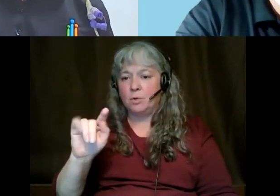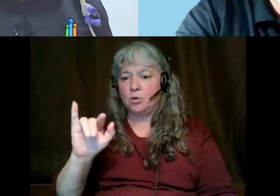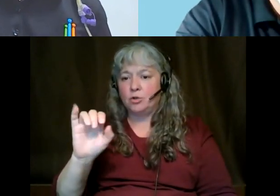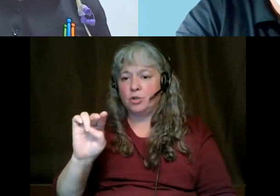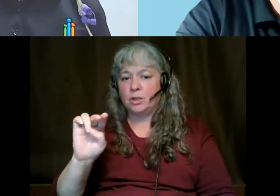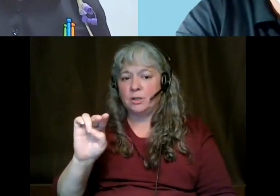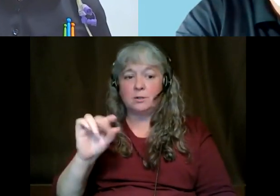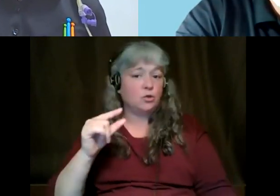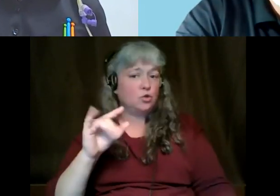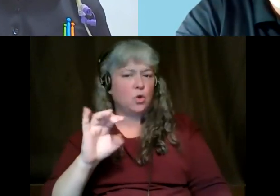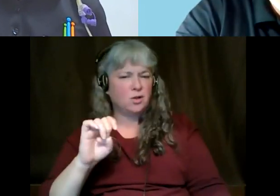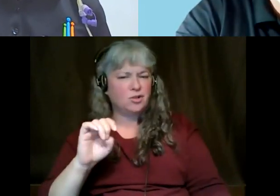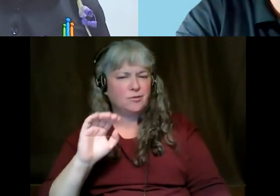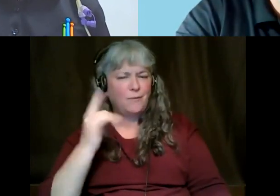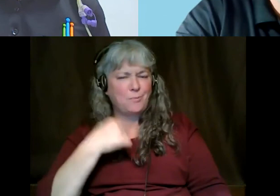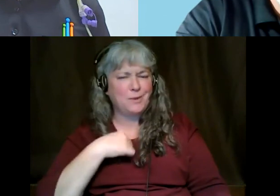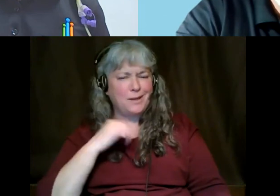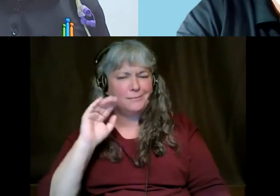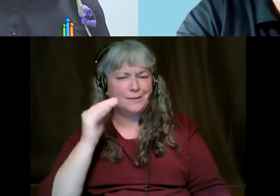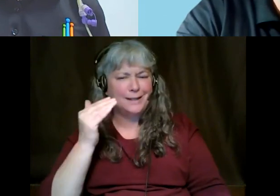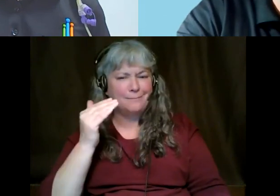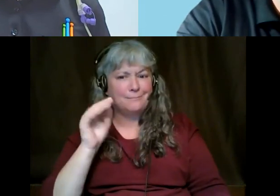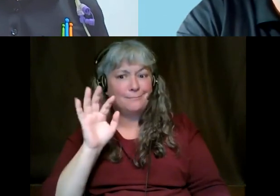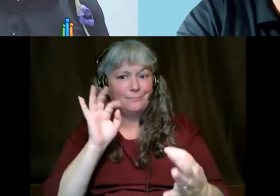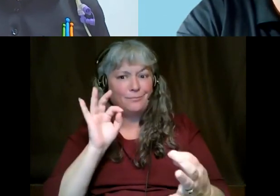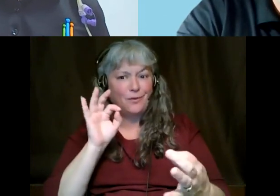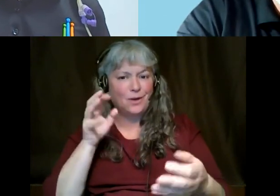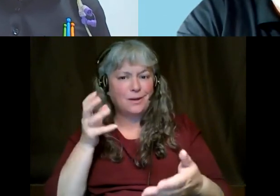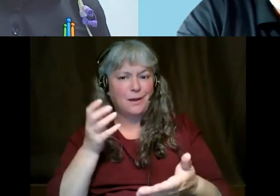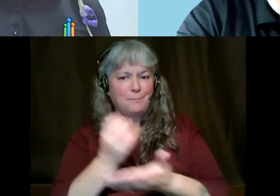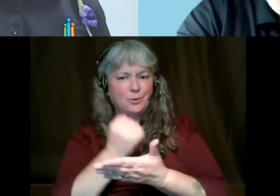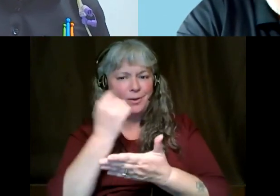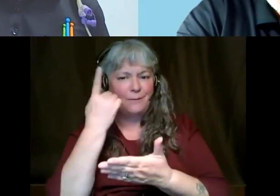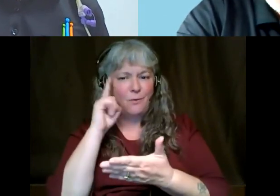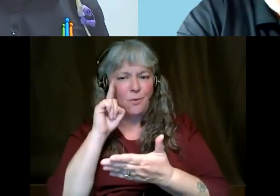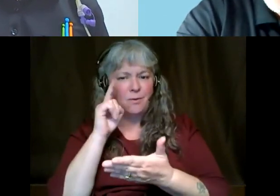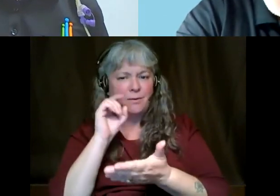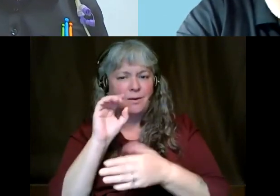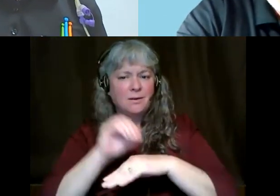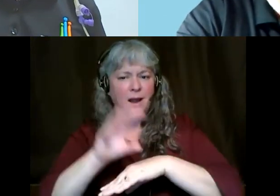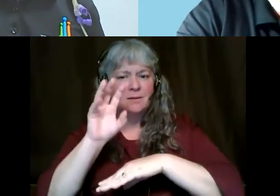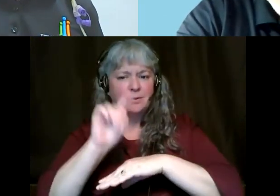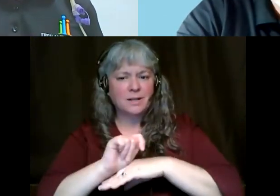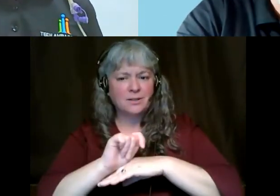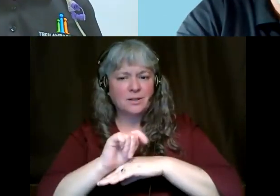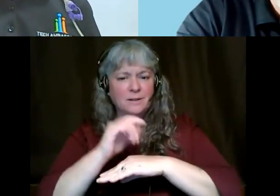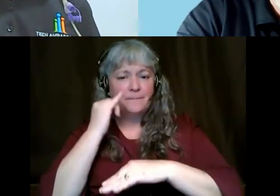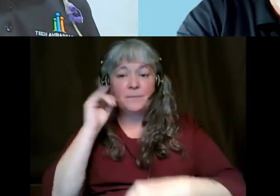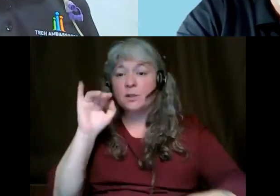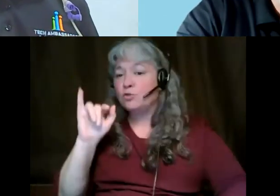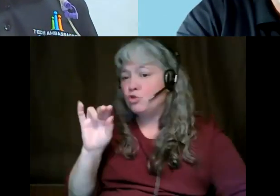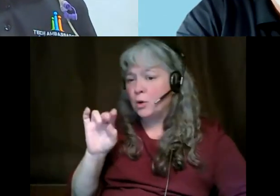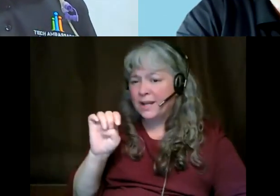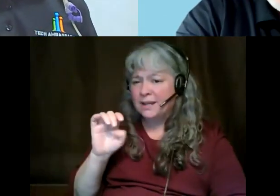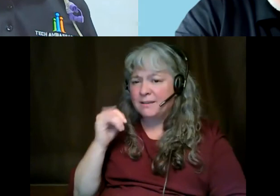sounds like the perfect opportunity for a consultation. So Joni, if you guys want to go to